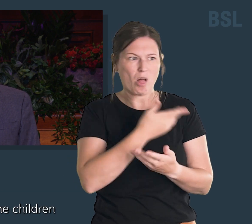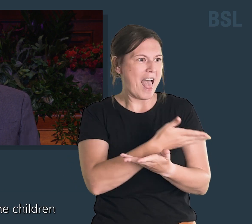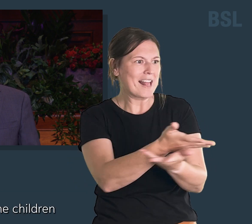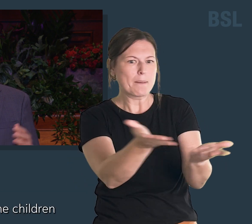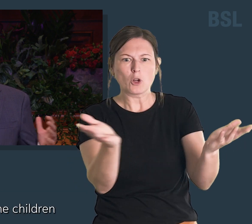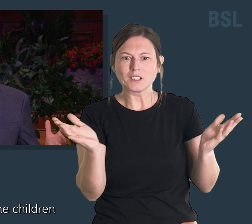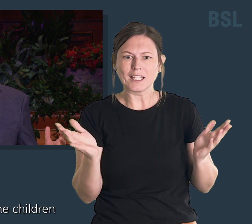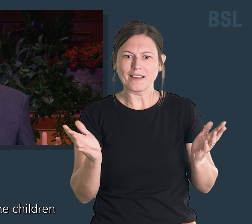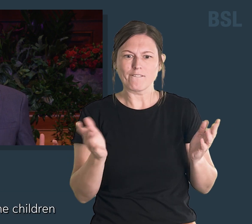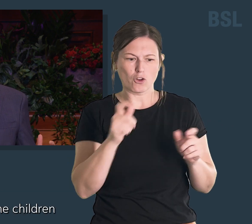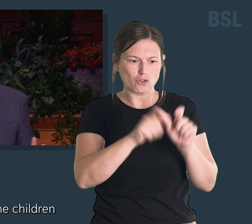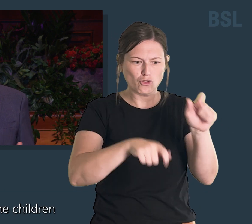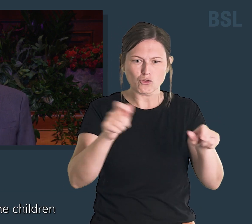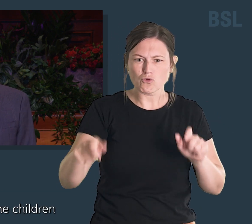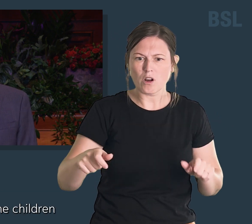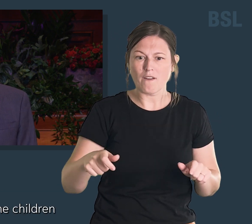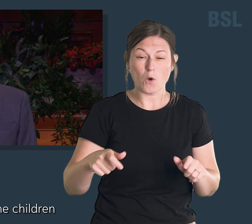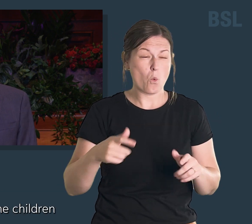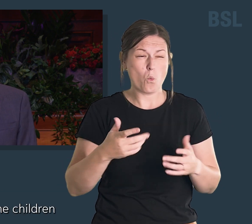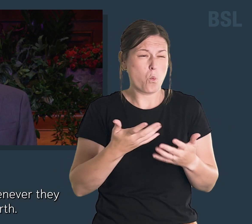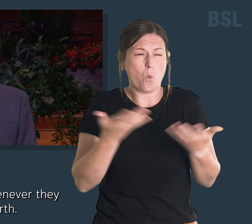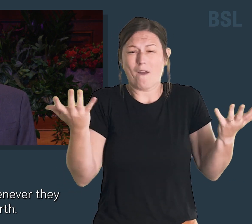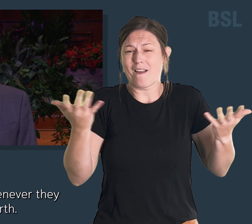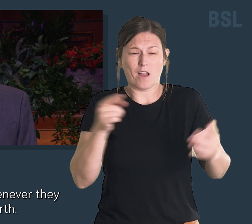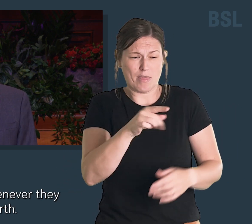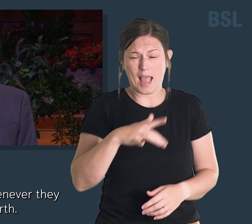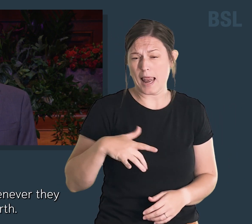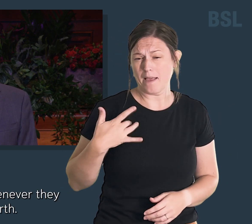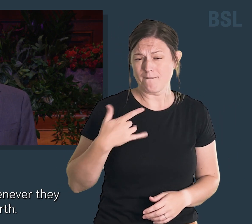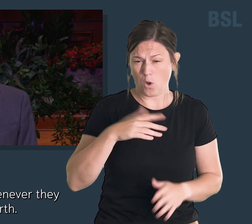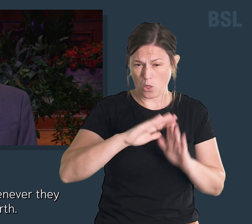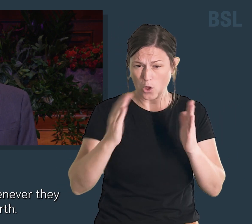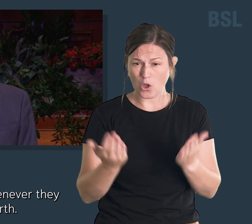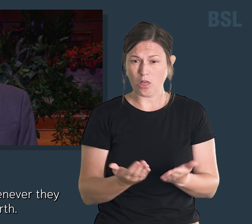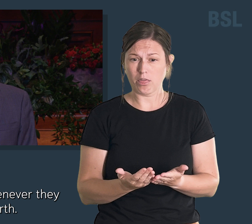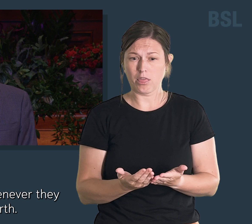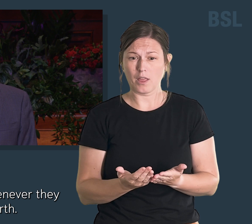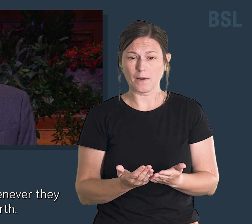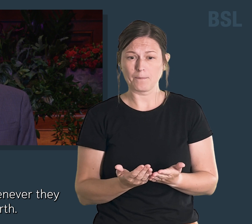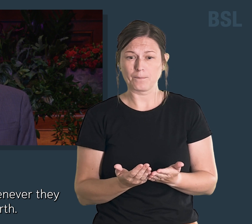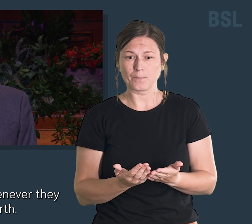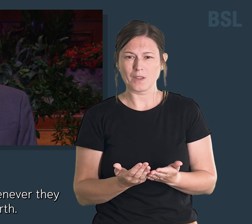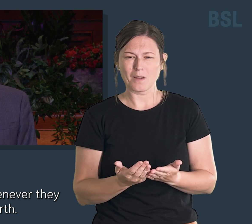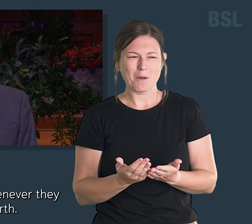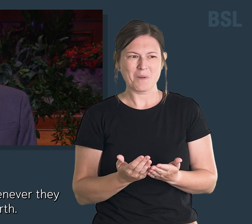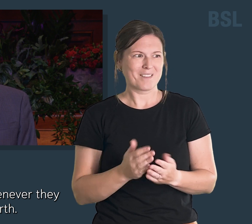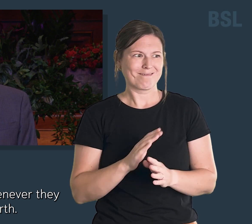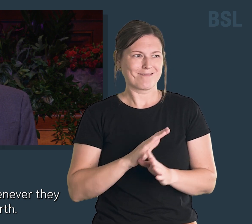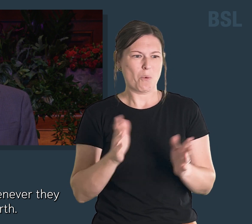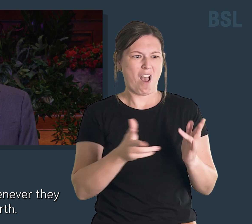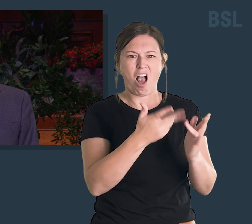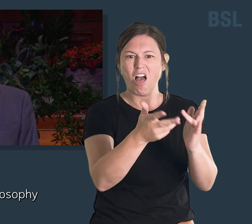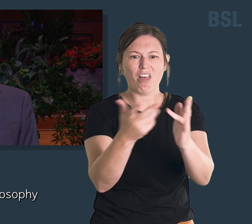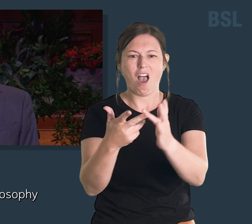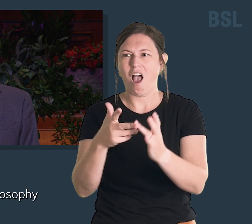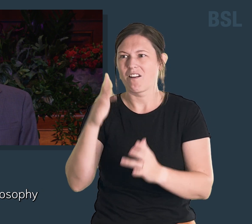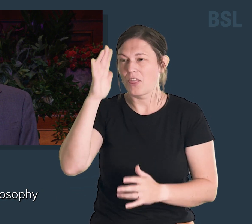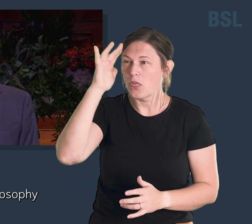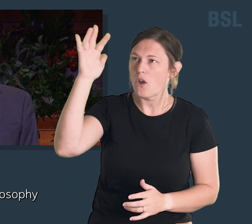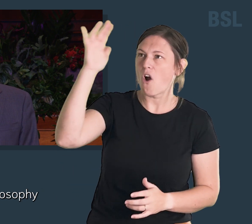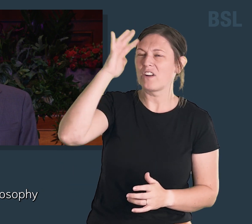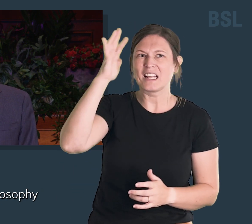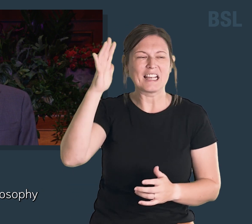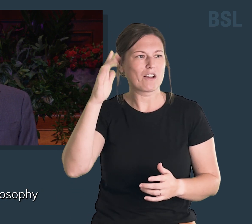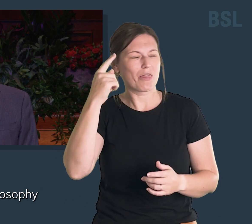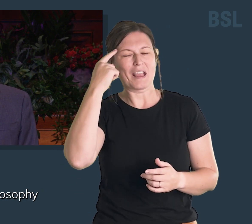universally available to the children of God wherever and whenever they may have lived on the earth. No other